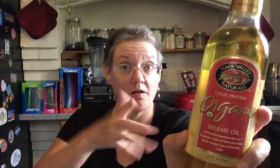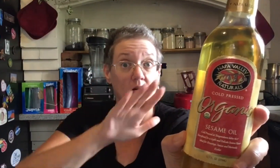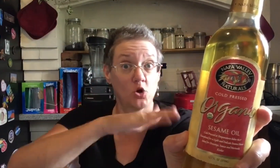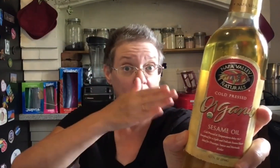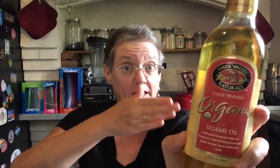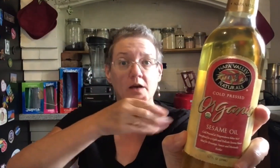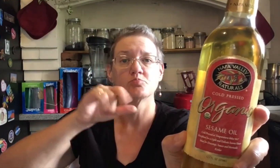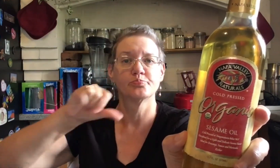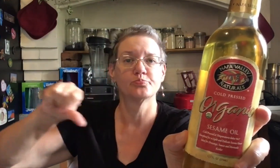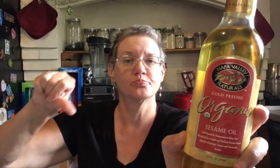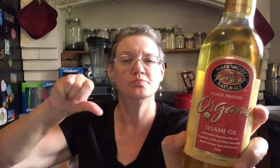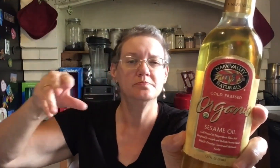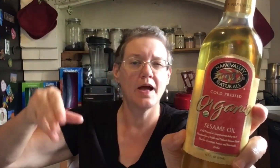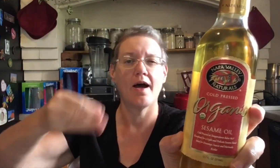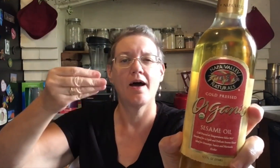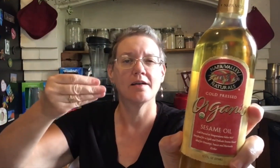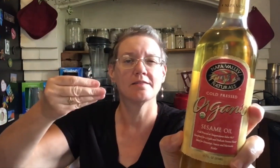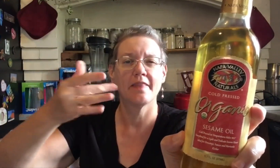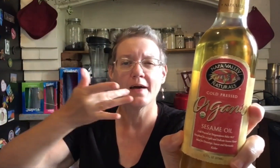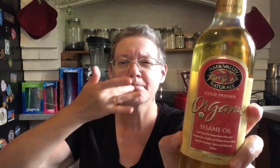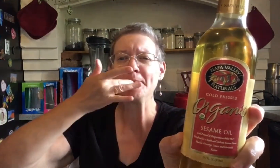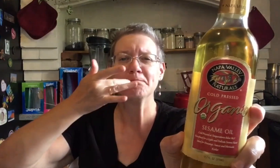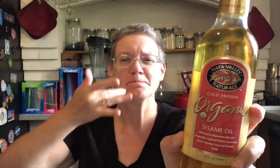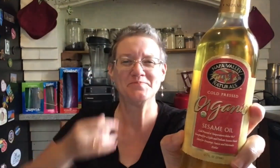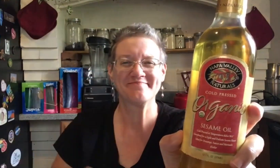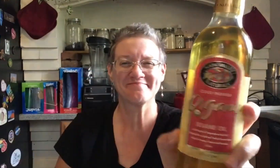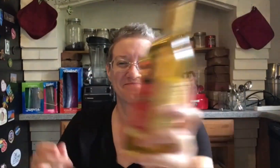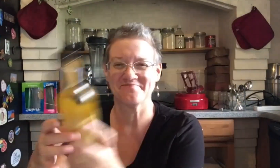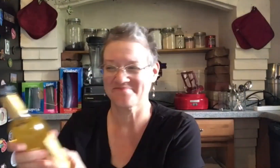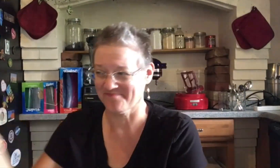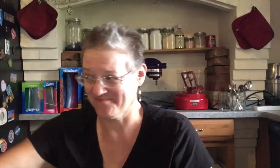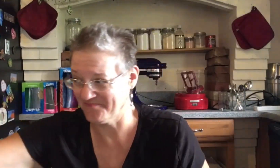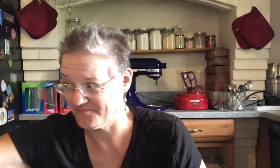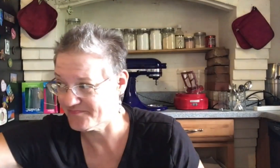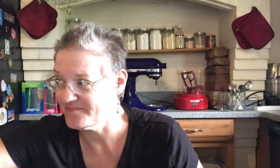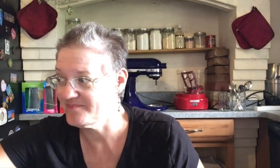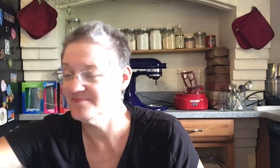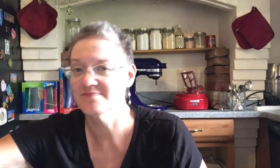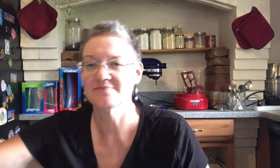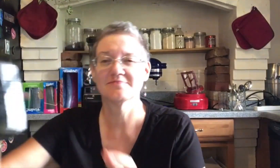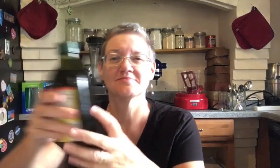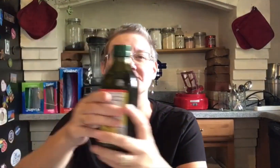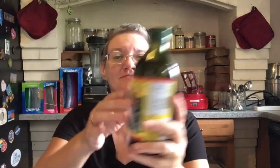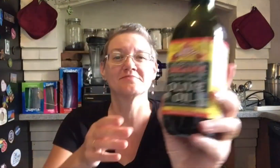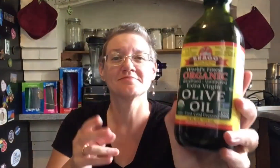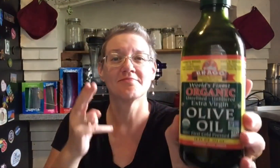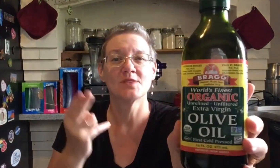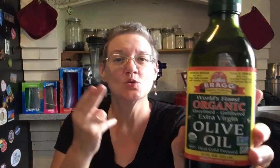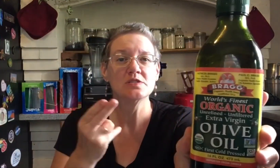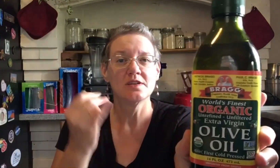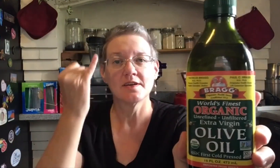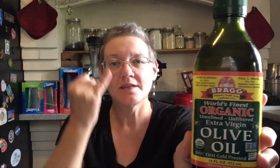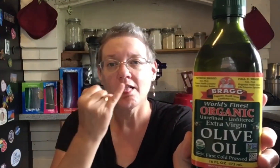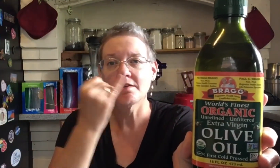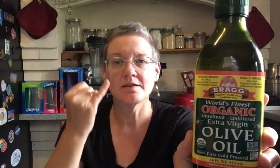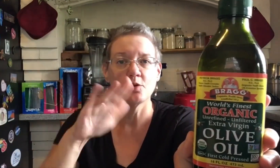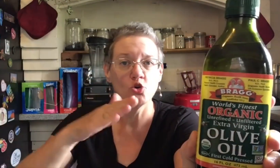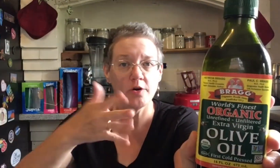I use this one for Chinese food. After I've cooked the food, then I add the oil for a good taste. I use this one